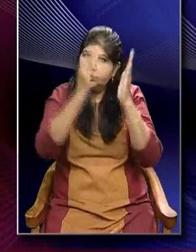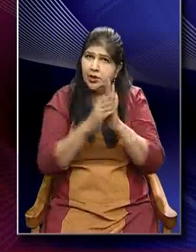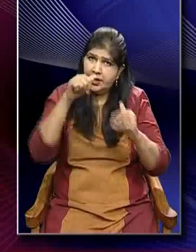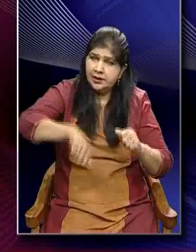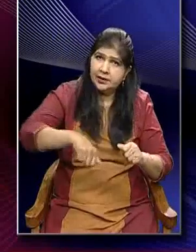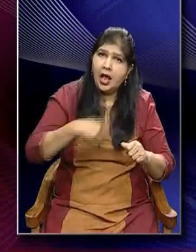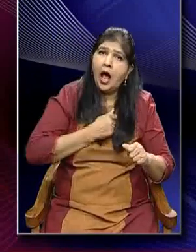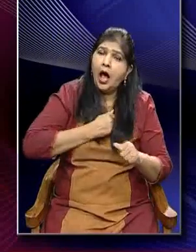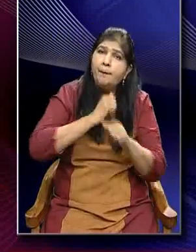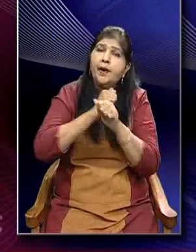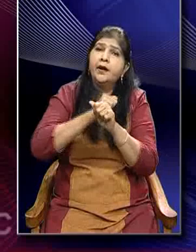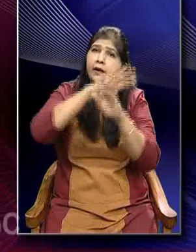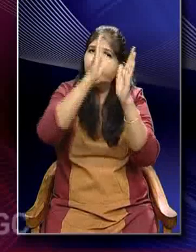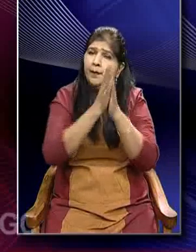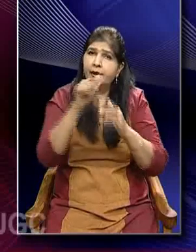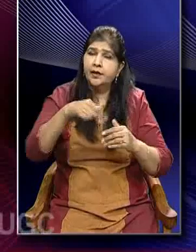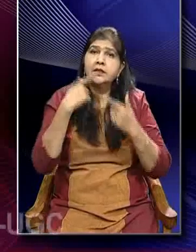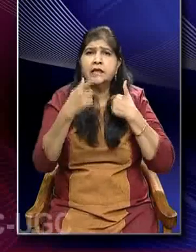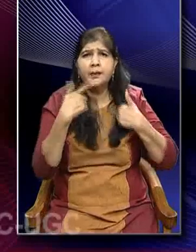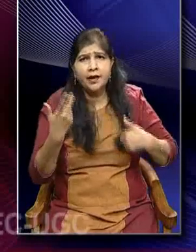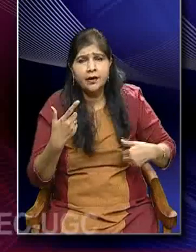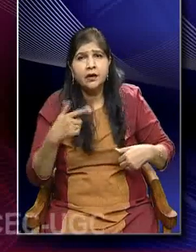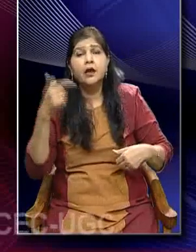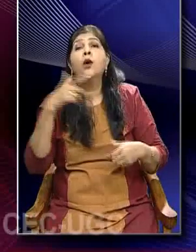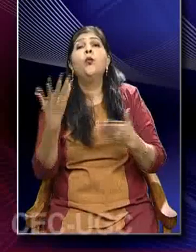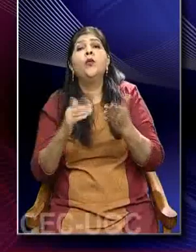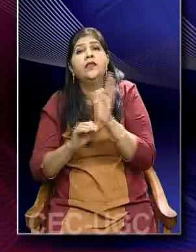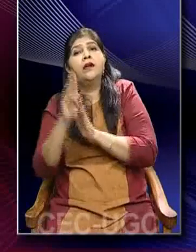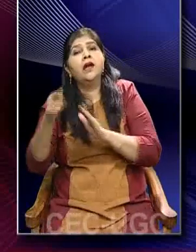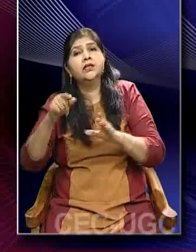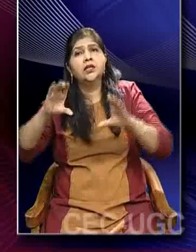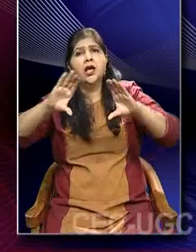homogenization. There is a debate that with the rise of